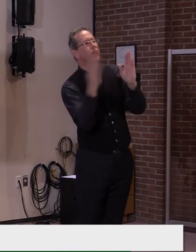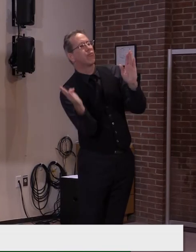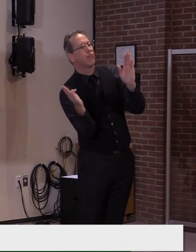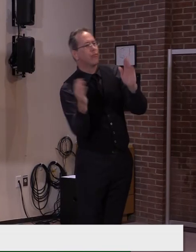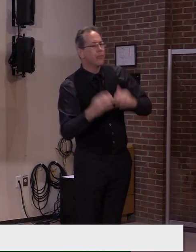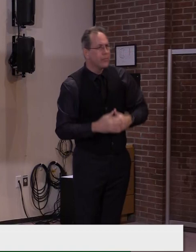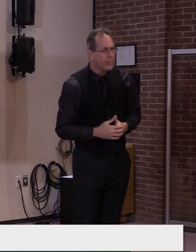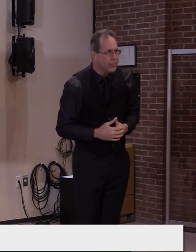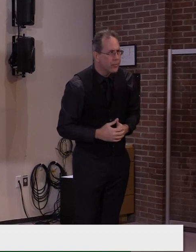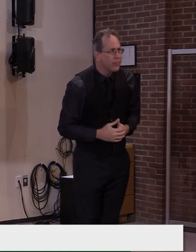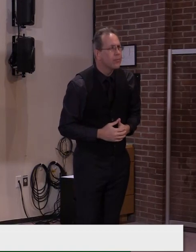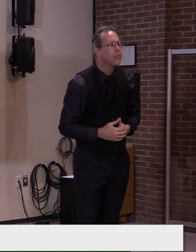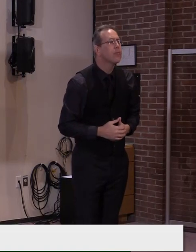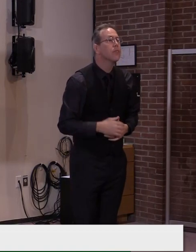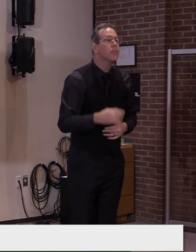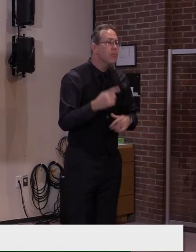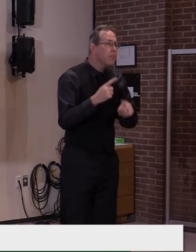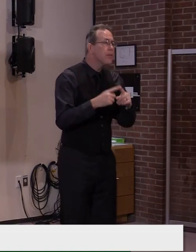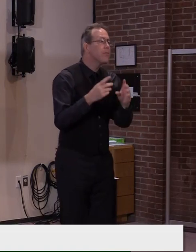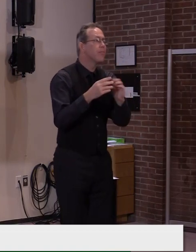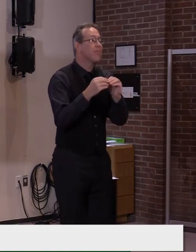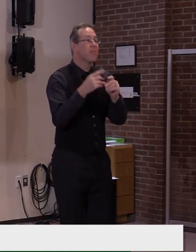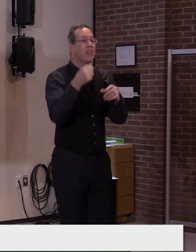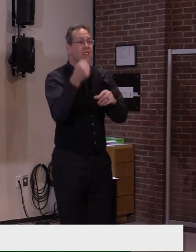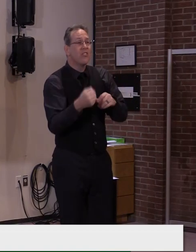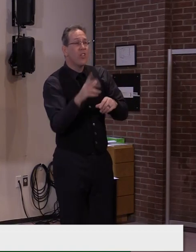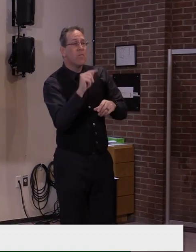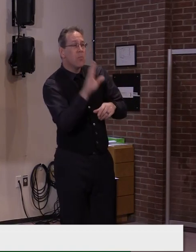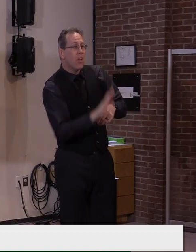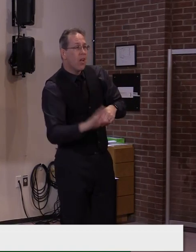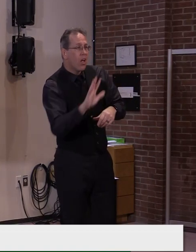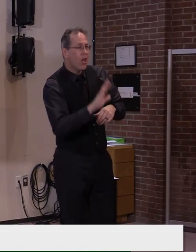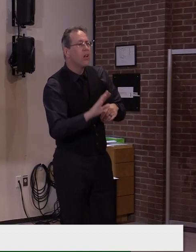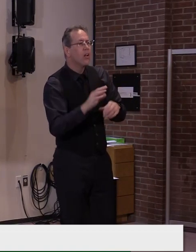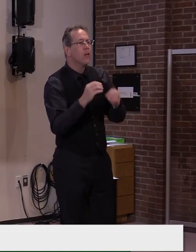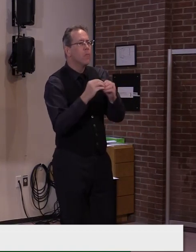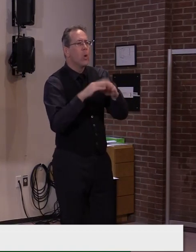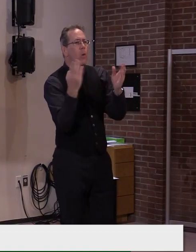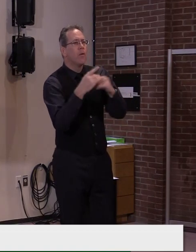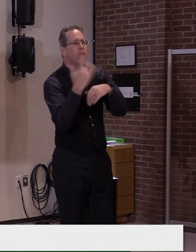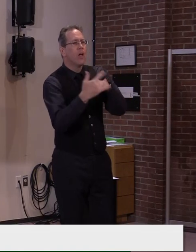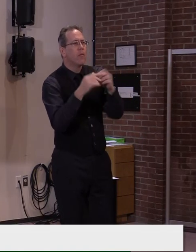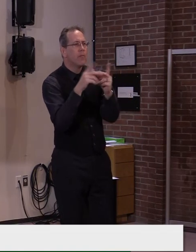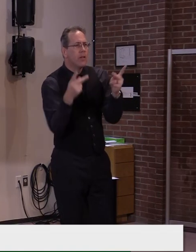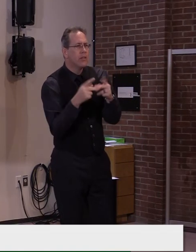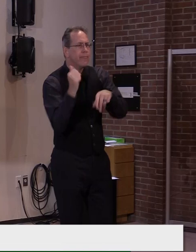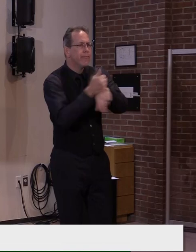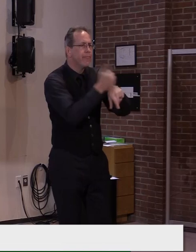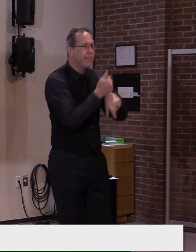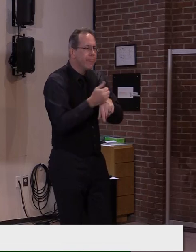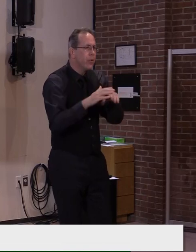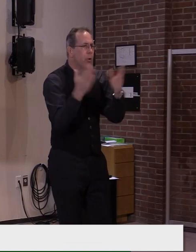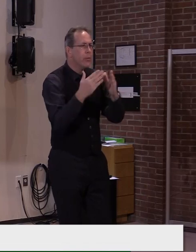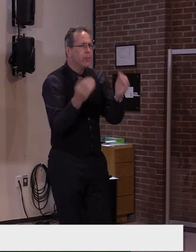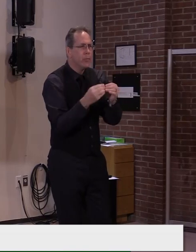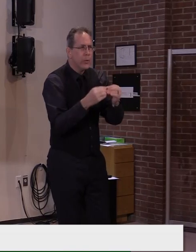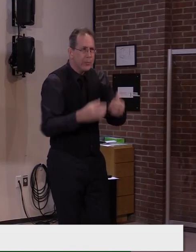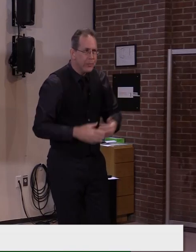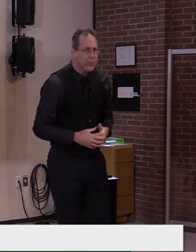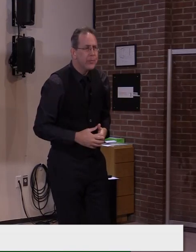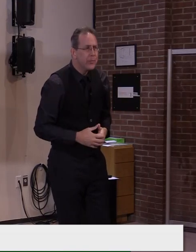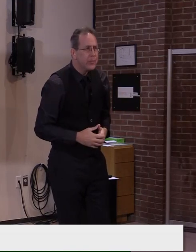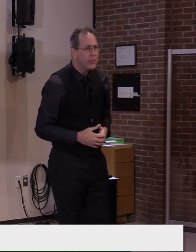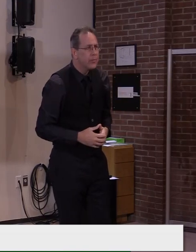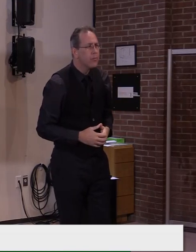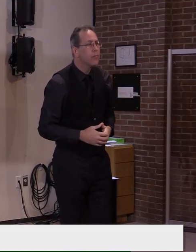Chittenden, Franklin, and Rutland counties. In addition, for the holiday season, the state has been distributing rapid